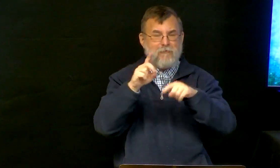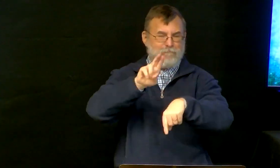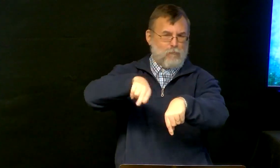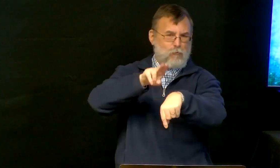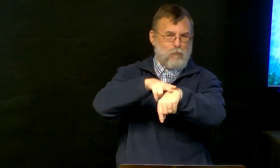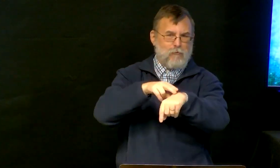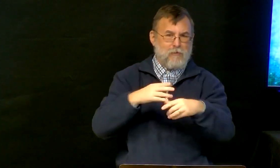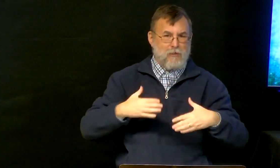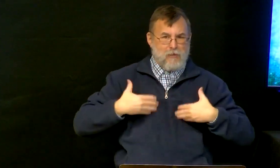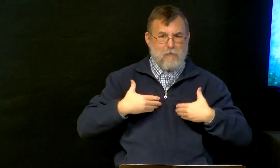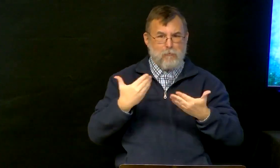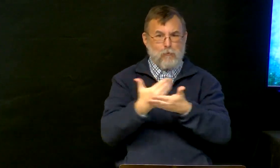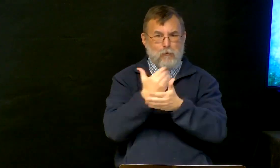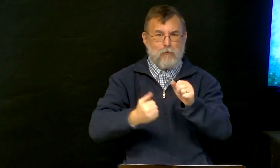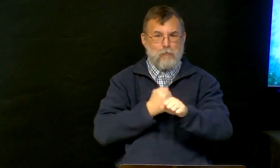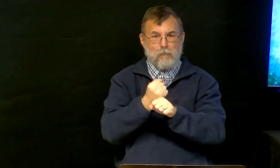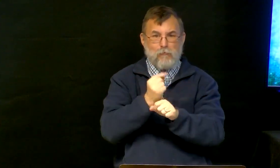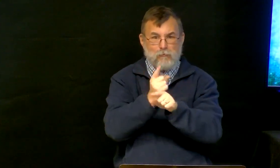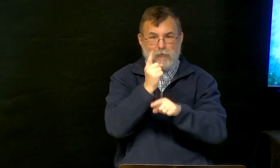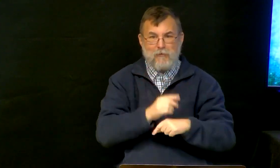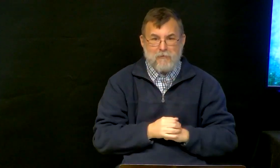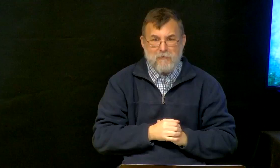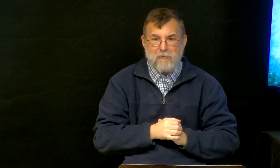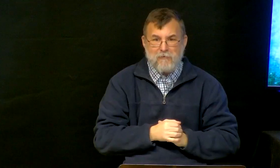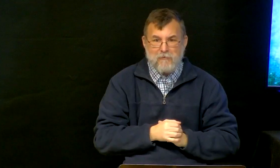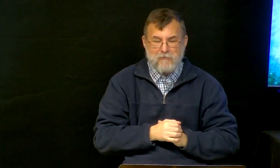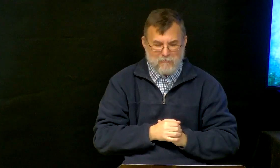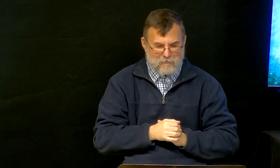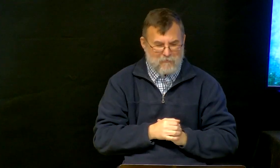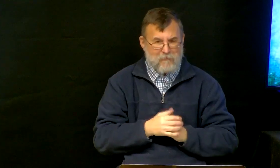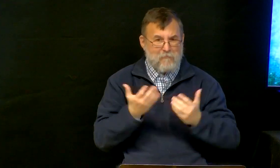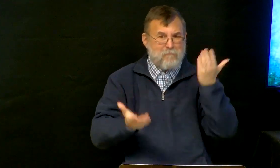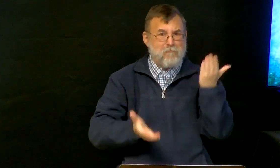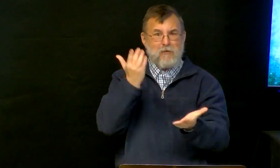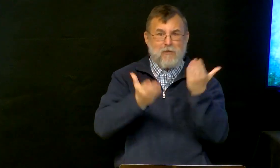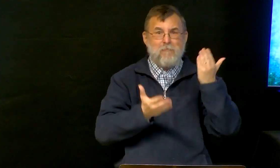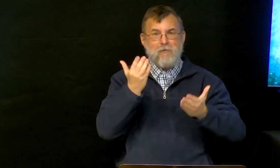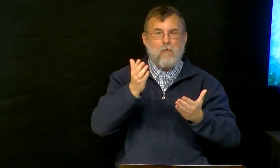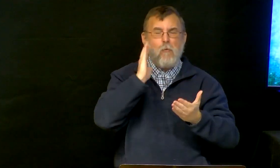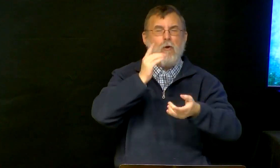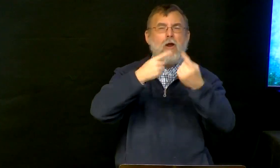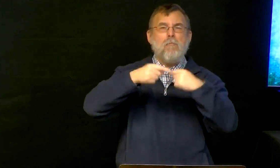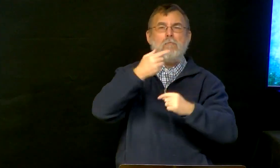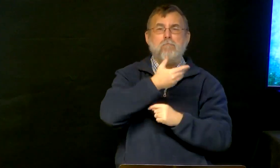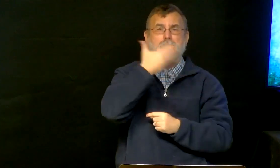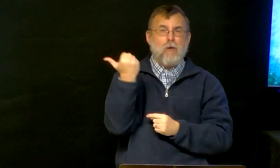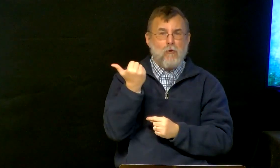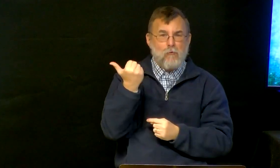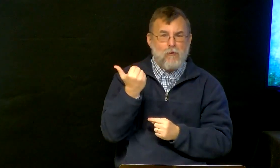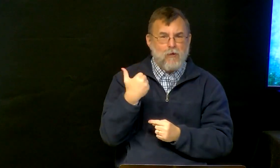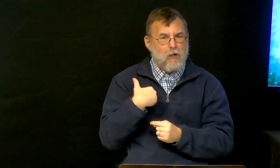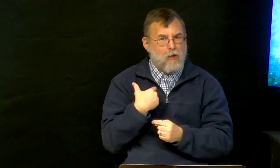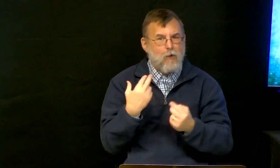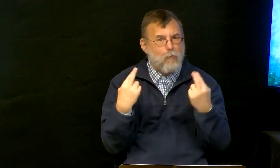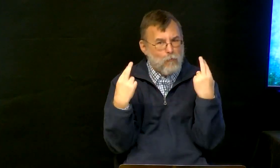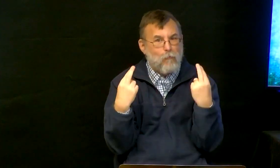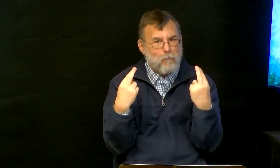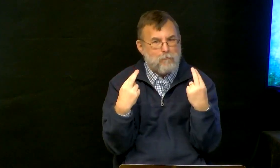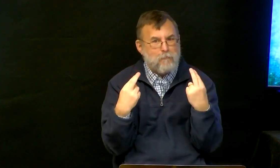For announcements today, of course, we are saying Happy New Year 2021. Hopefully this year will be a